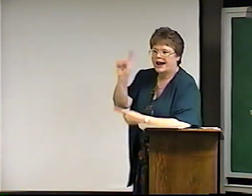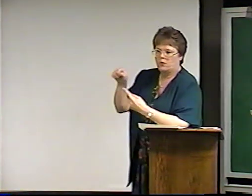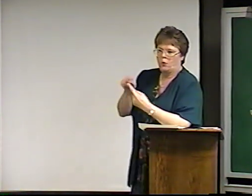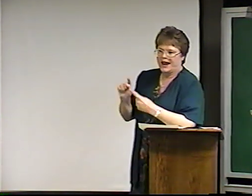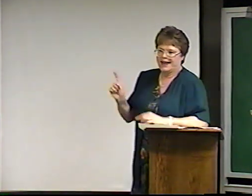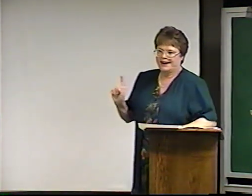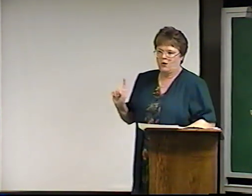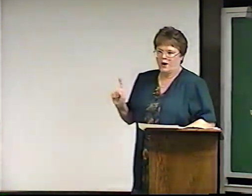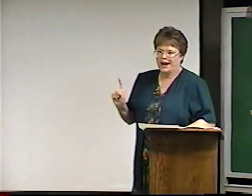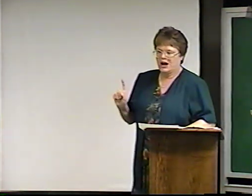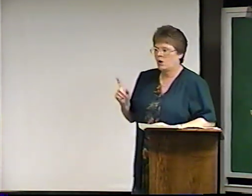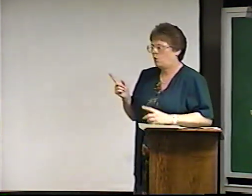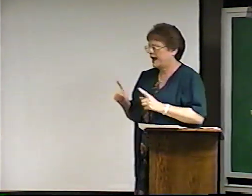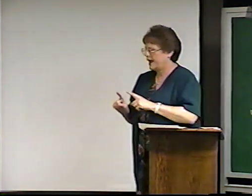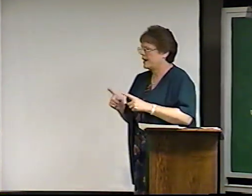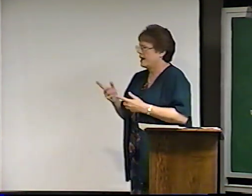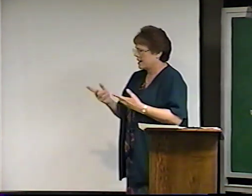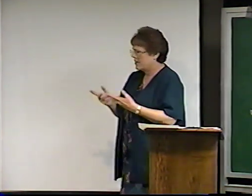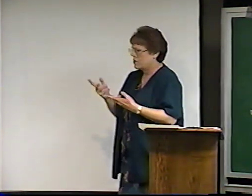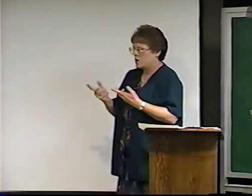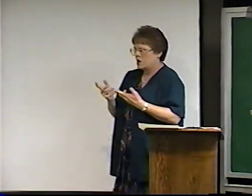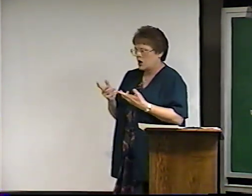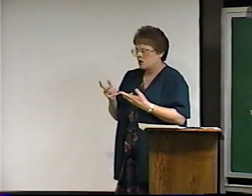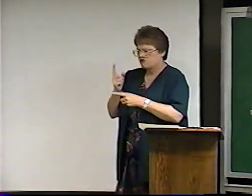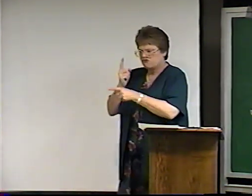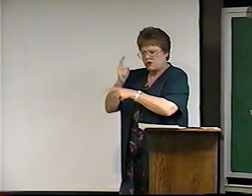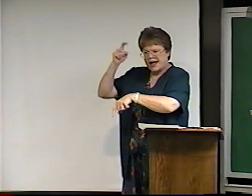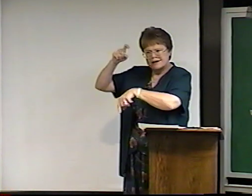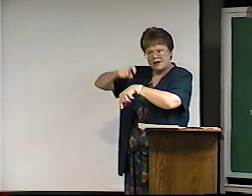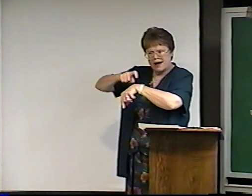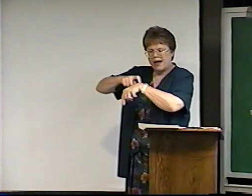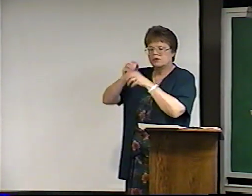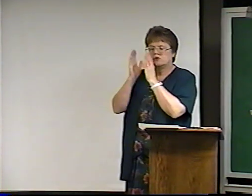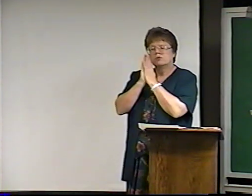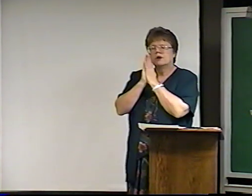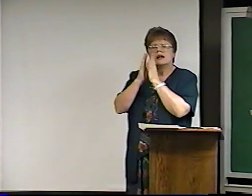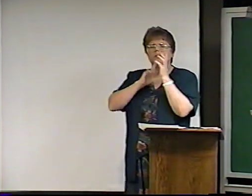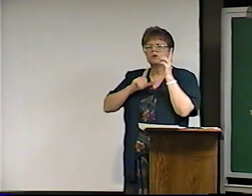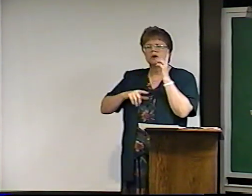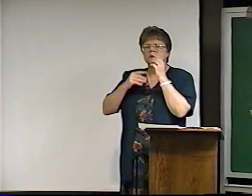and when? Where, when? What time is it, Lord?